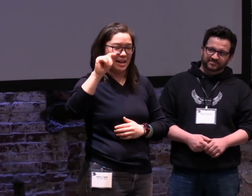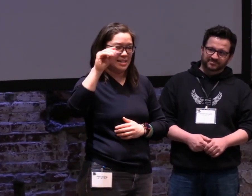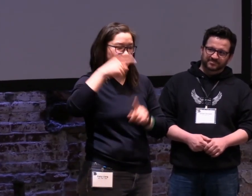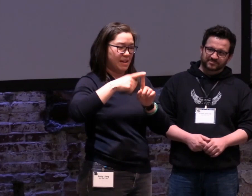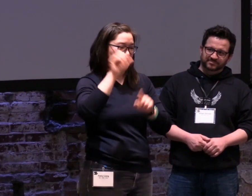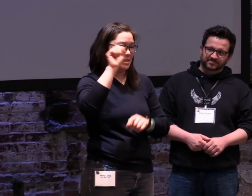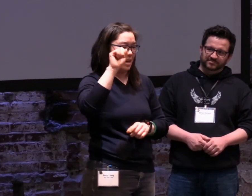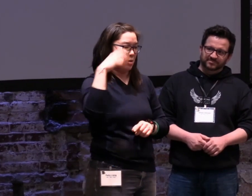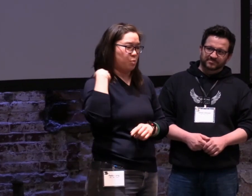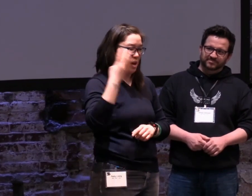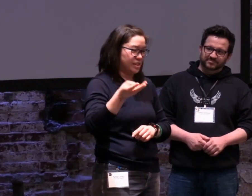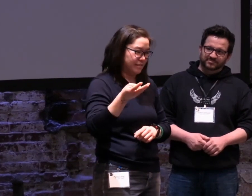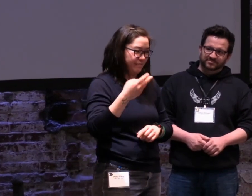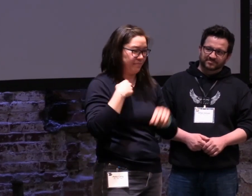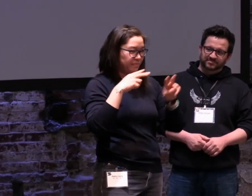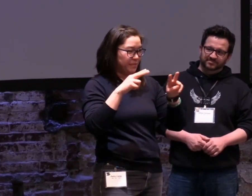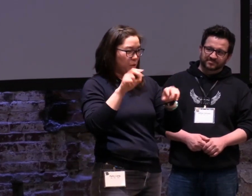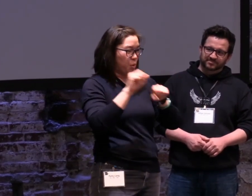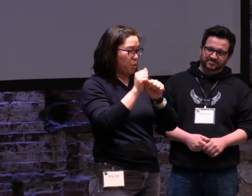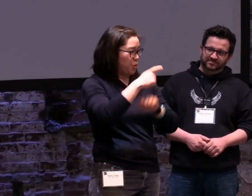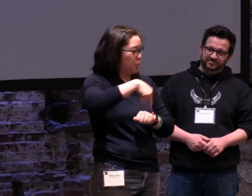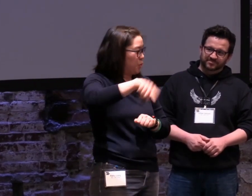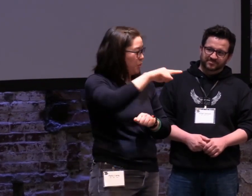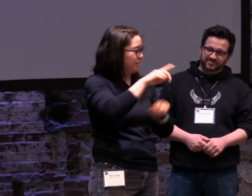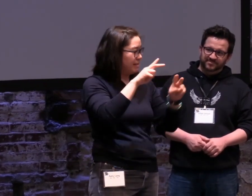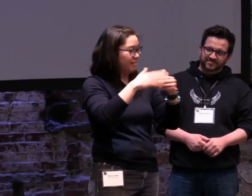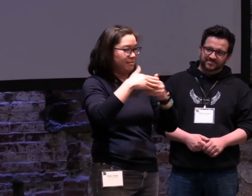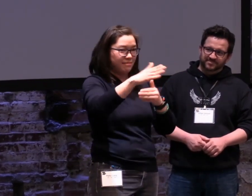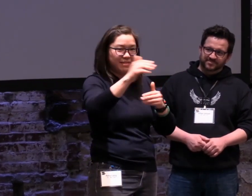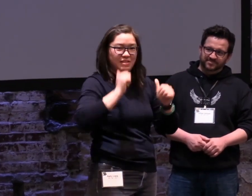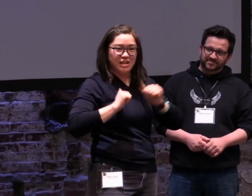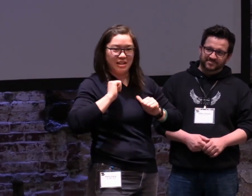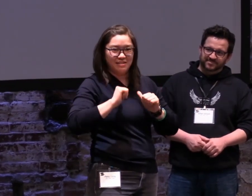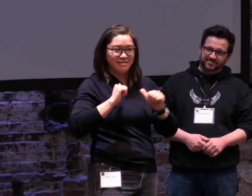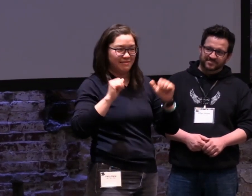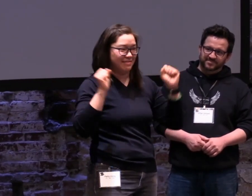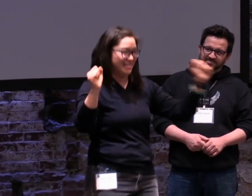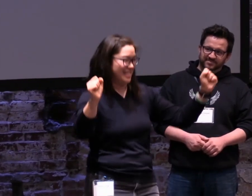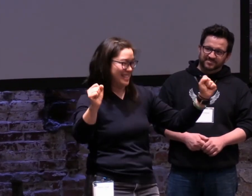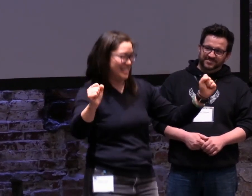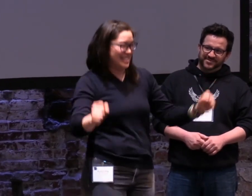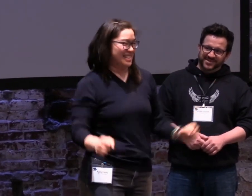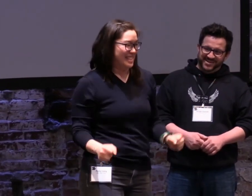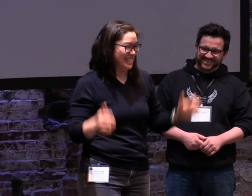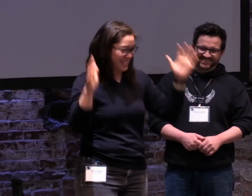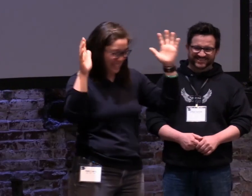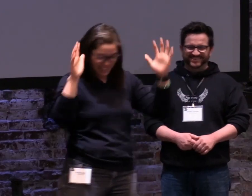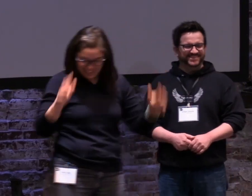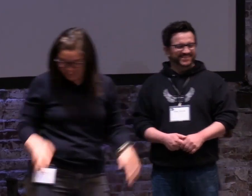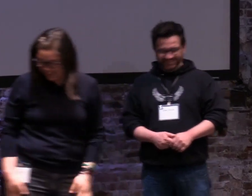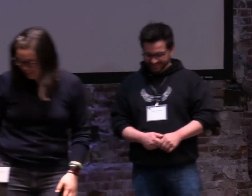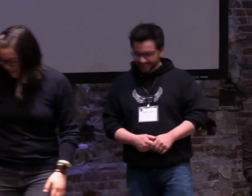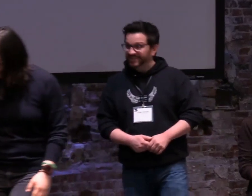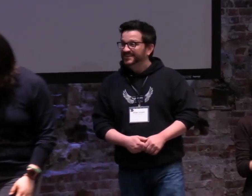I'm the director of Deaf Spotlight in DC. Happy to be with all of you for this weekend. Go theater.